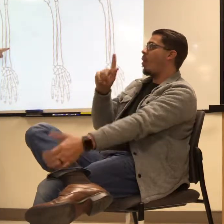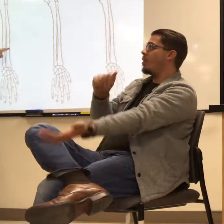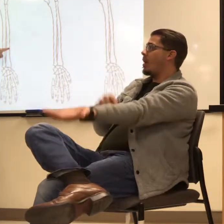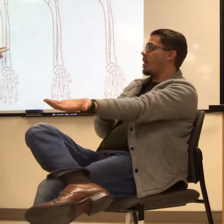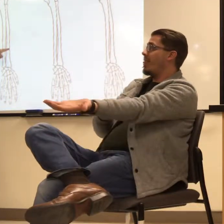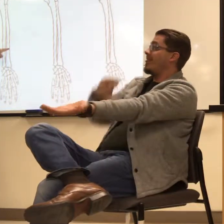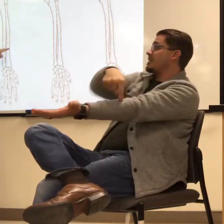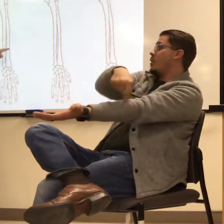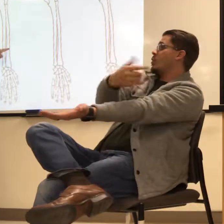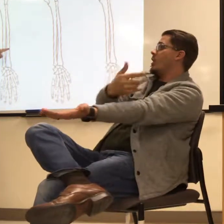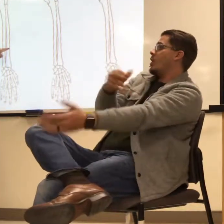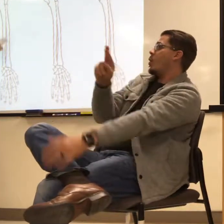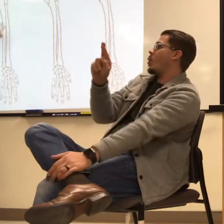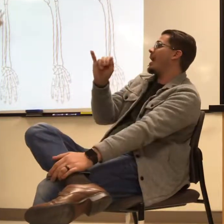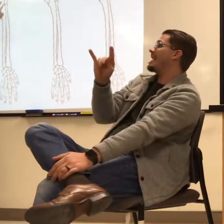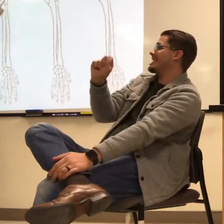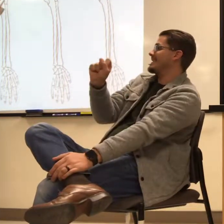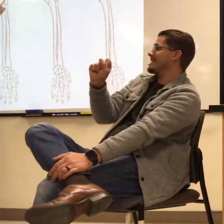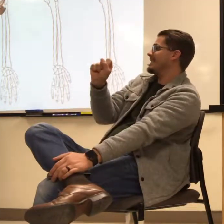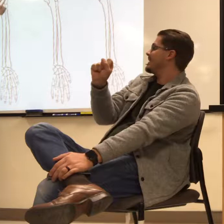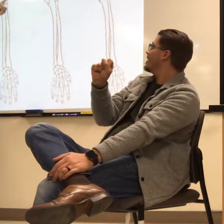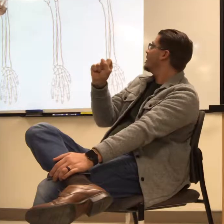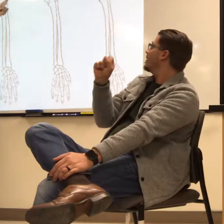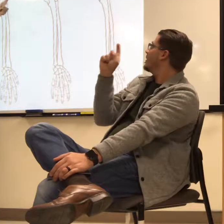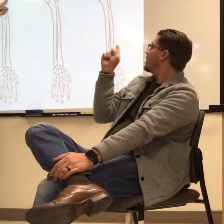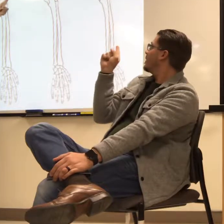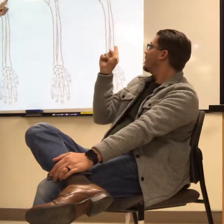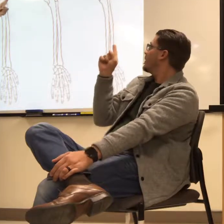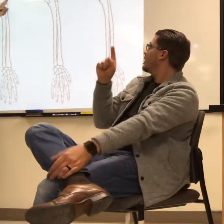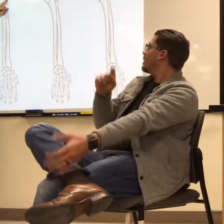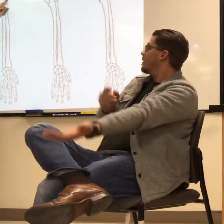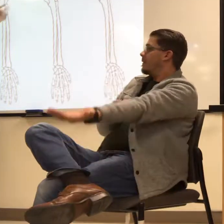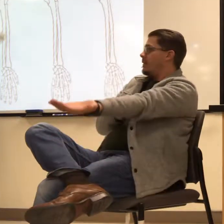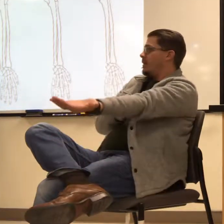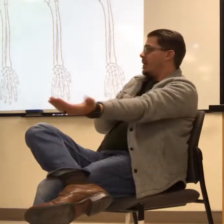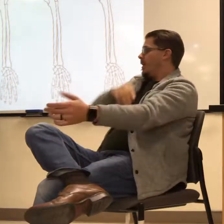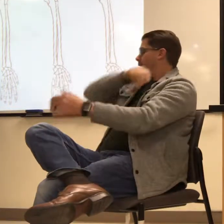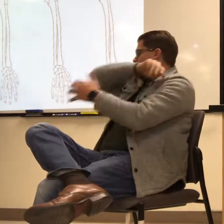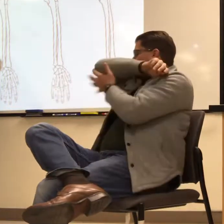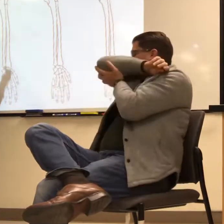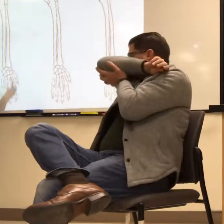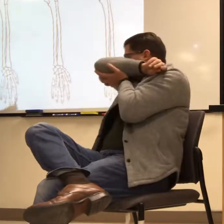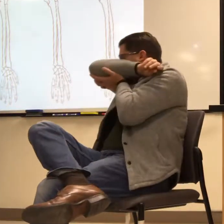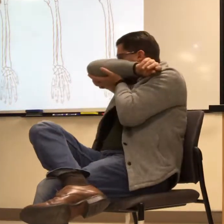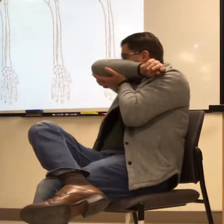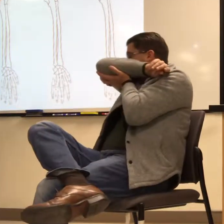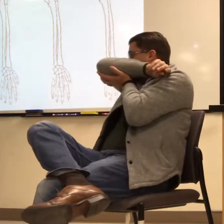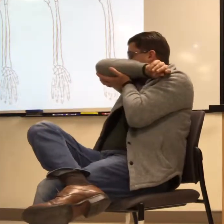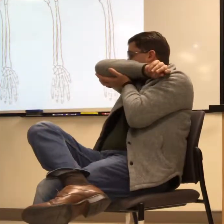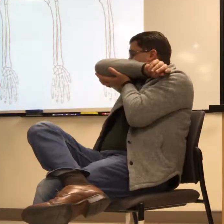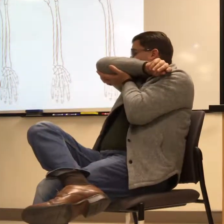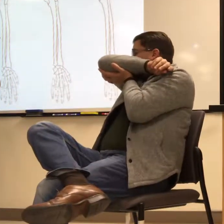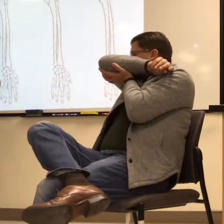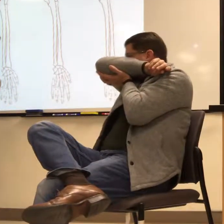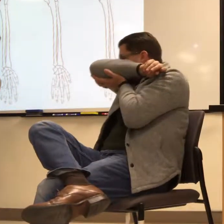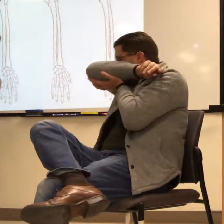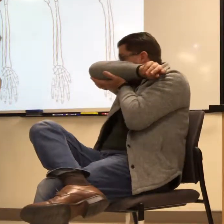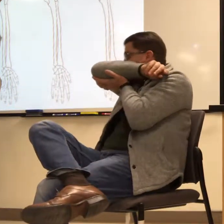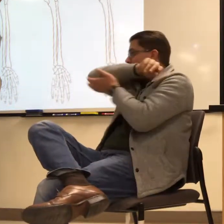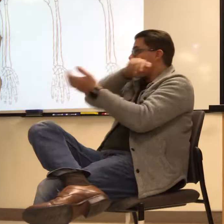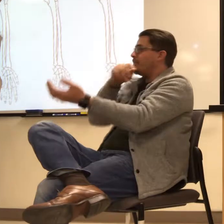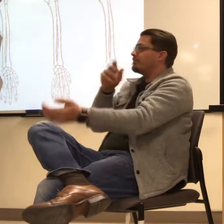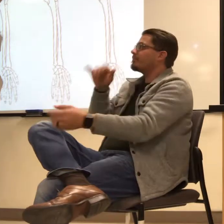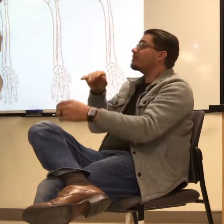bone? This is the radius. That makes this the lateral epicondyle. So this muscle originates a little bit superior to